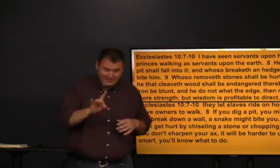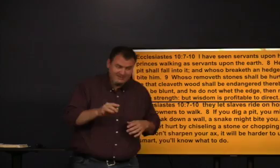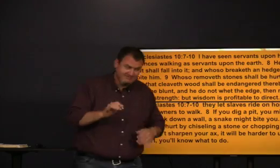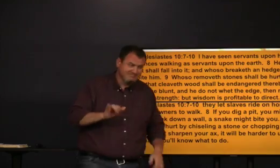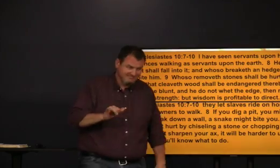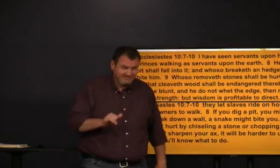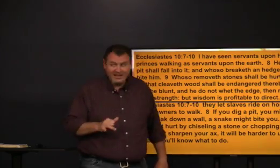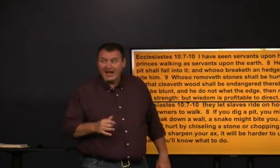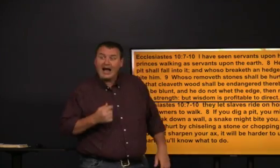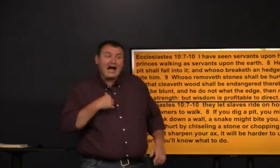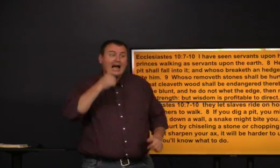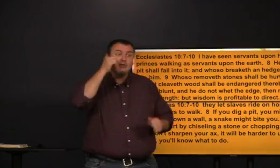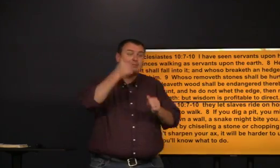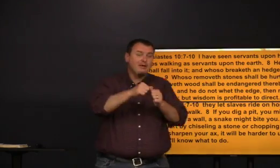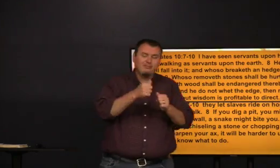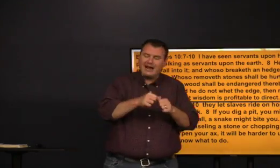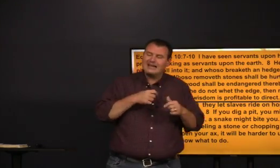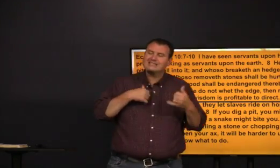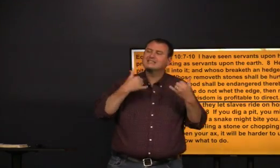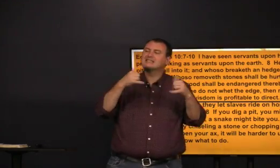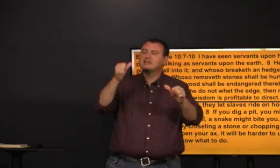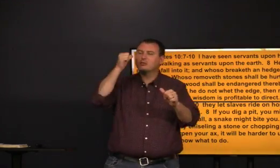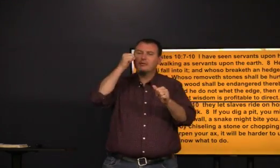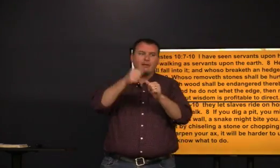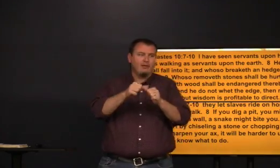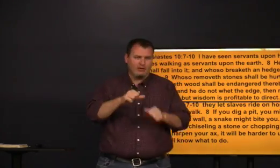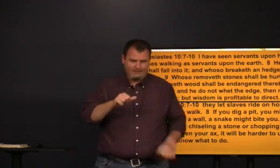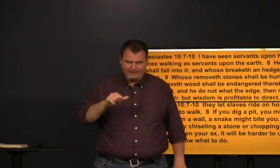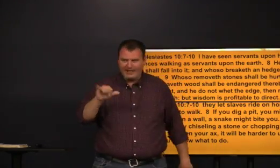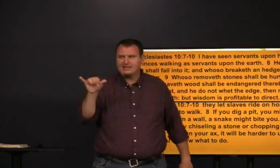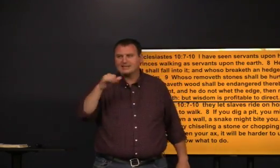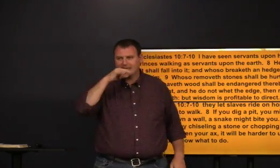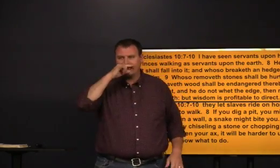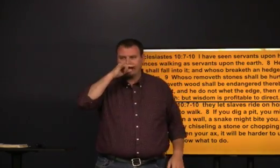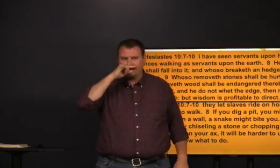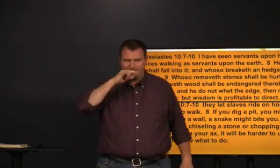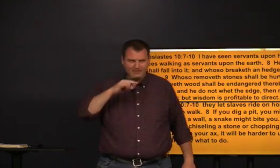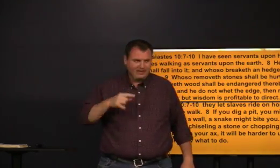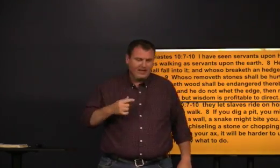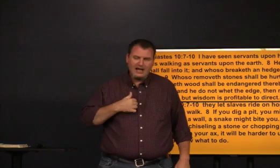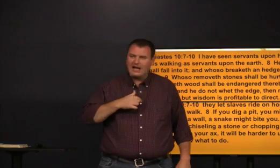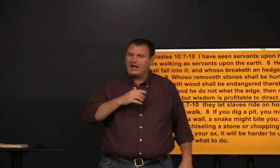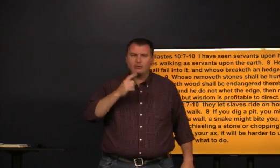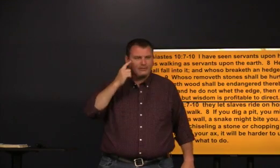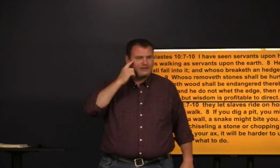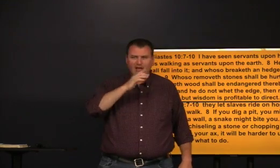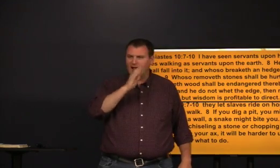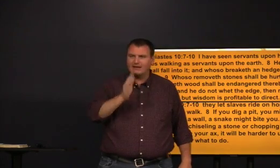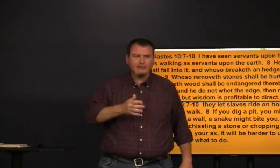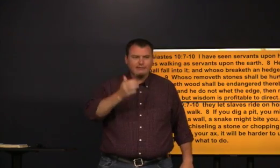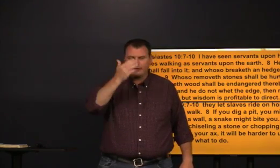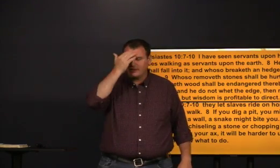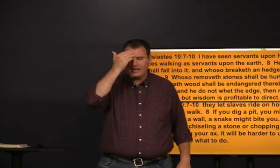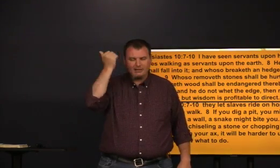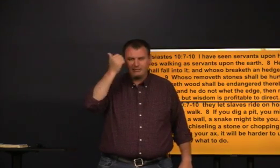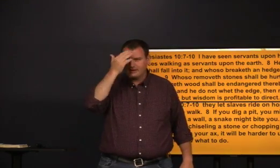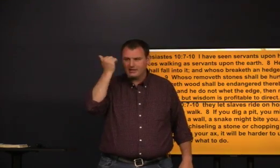did? I still remember as a kid. I don't think I'll ever forget